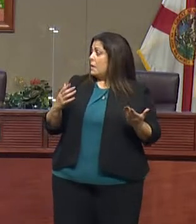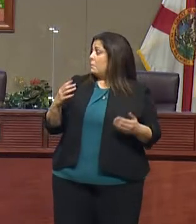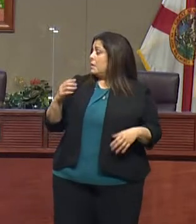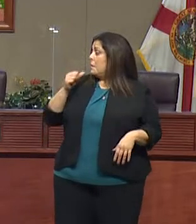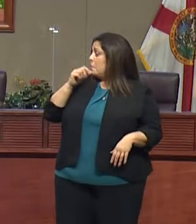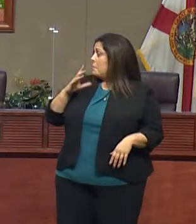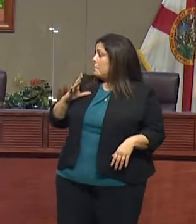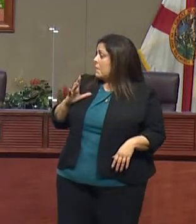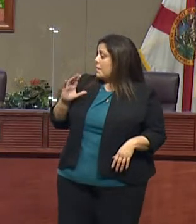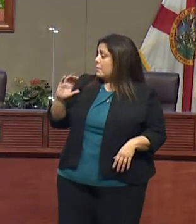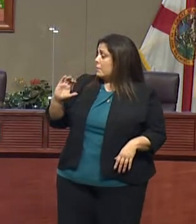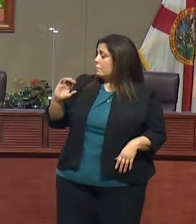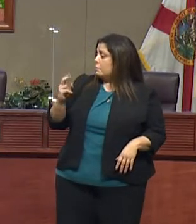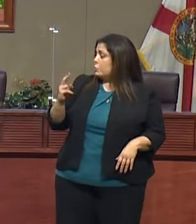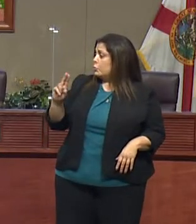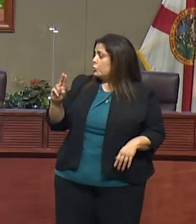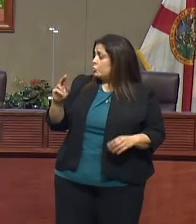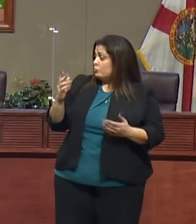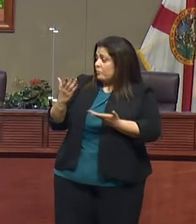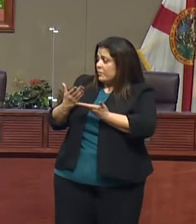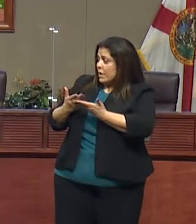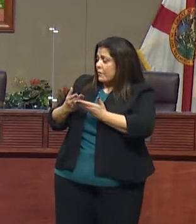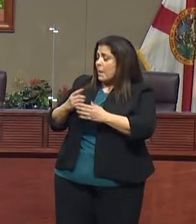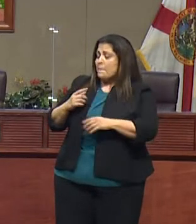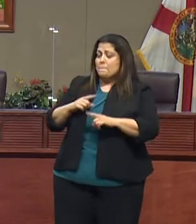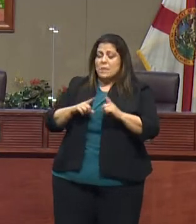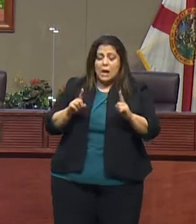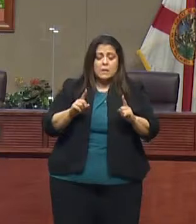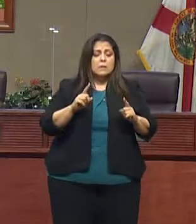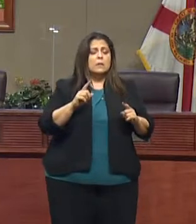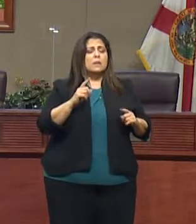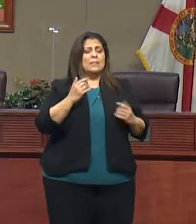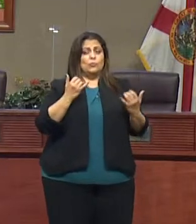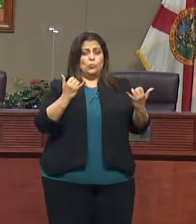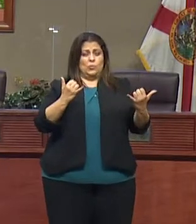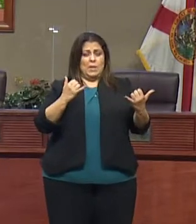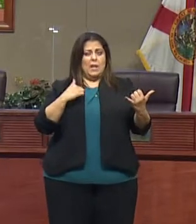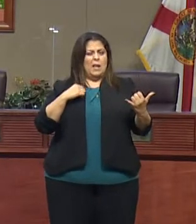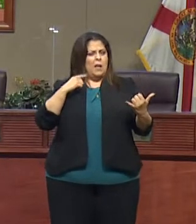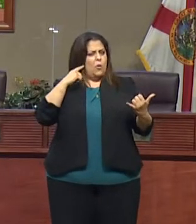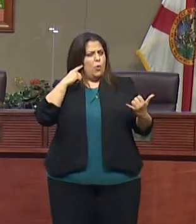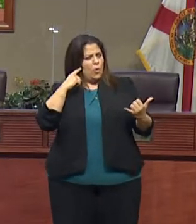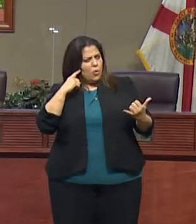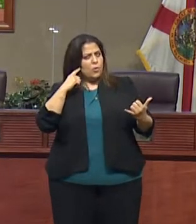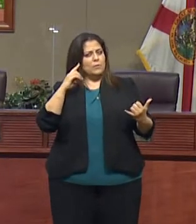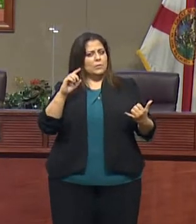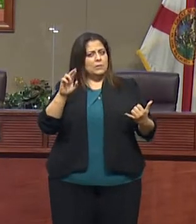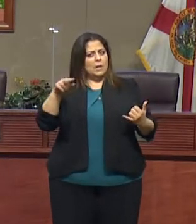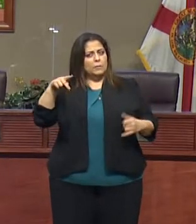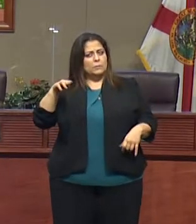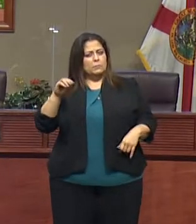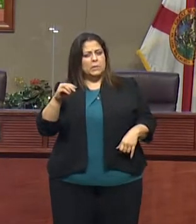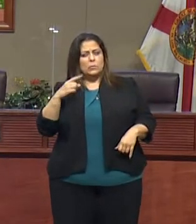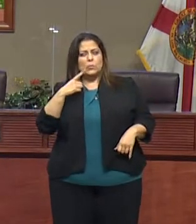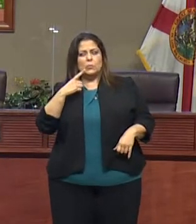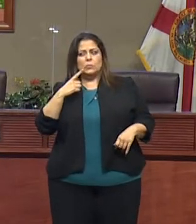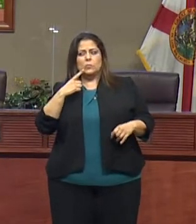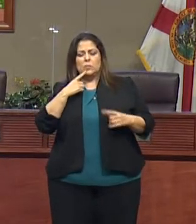verify this, but what I heard Dr. Pino say earlier today was that if you